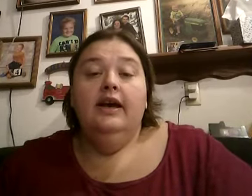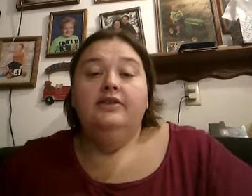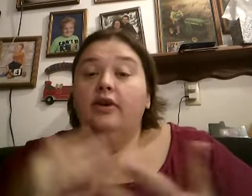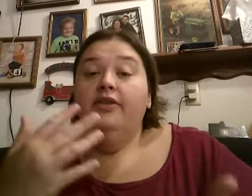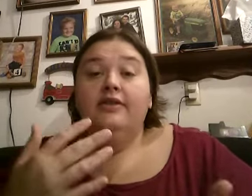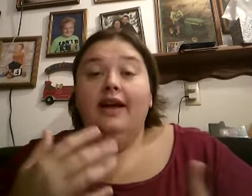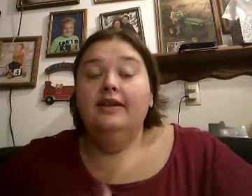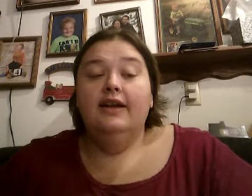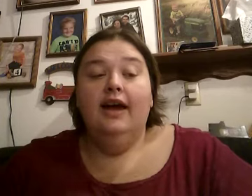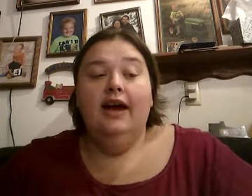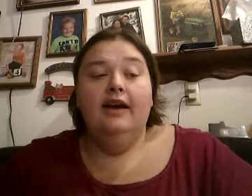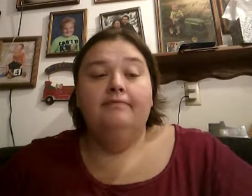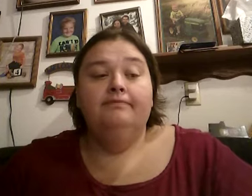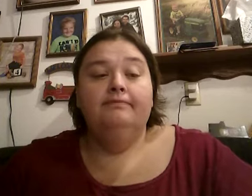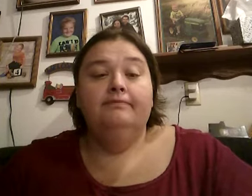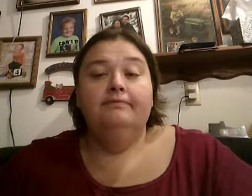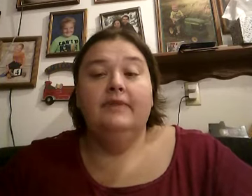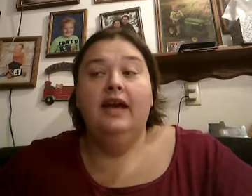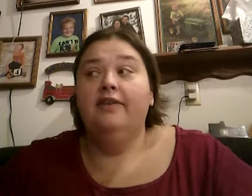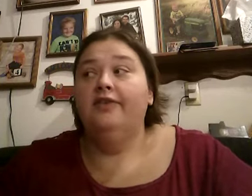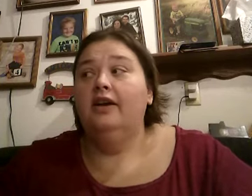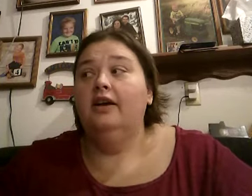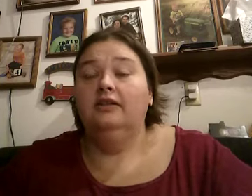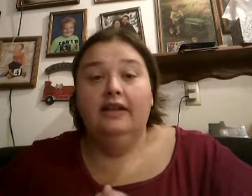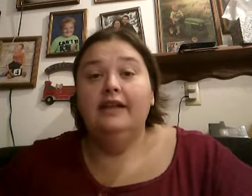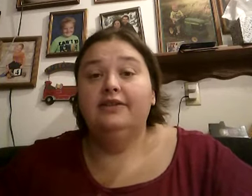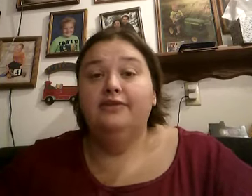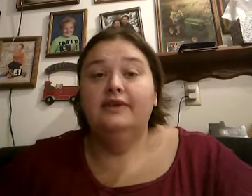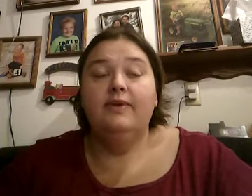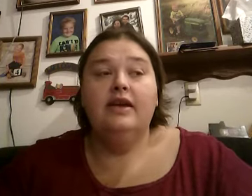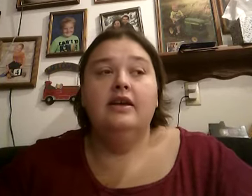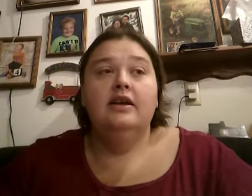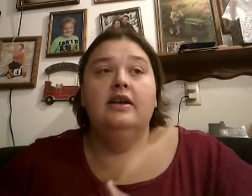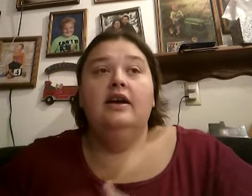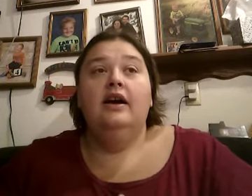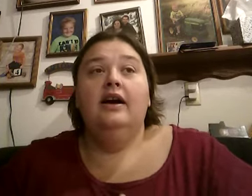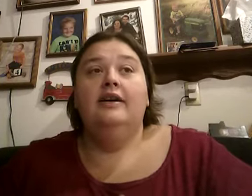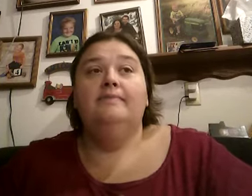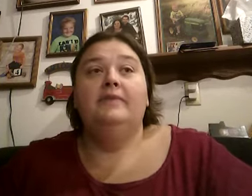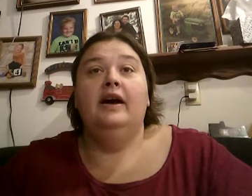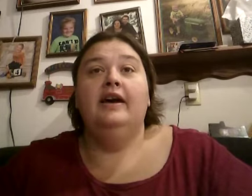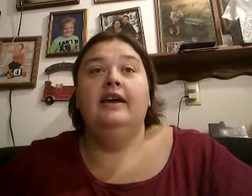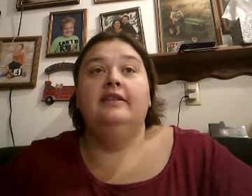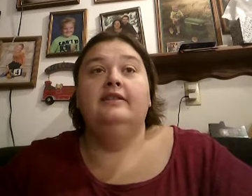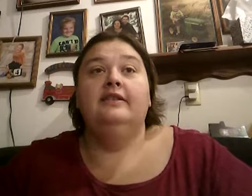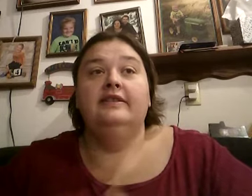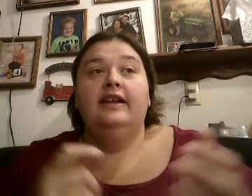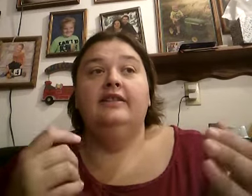So other than that, guys, I have a lot to do this week. I decided that